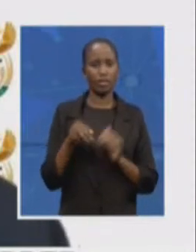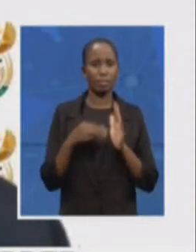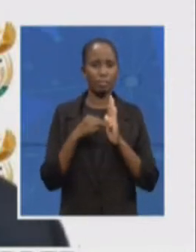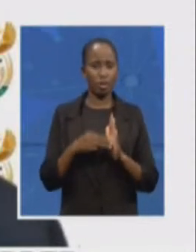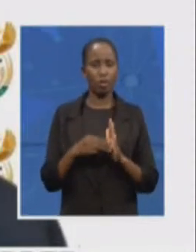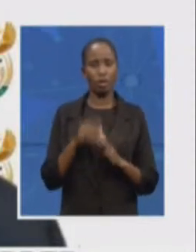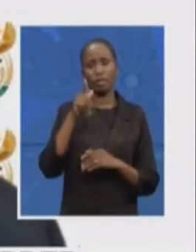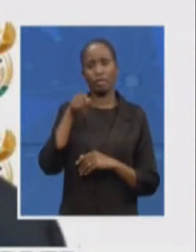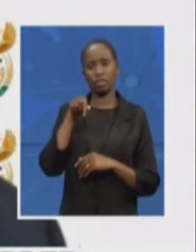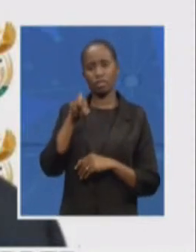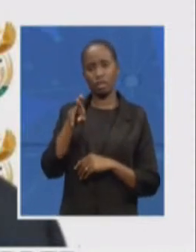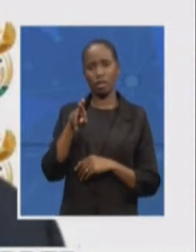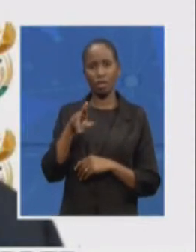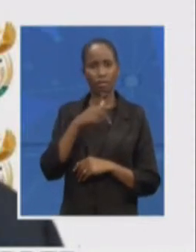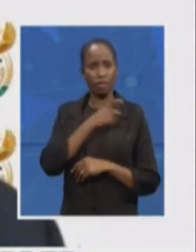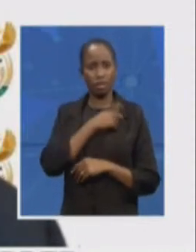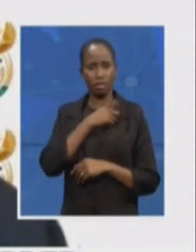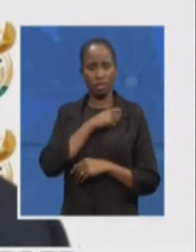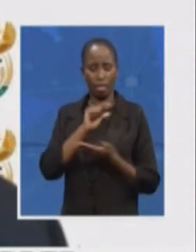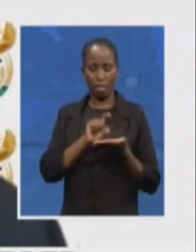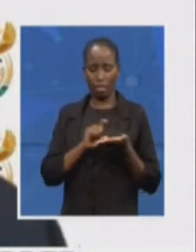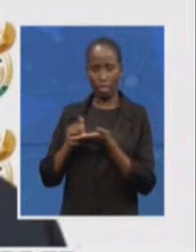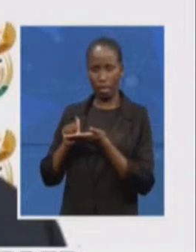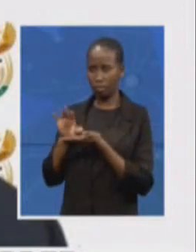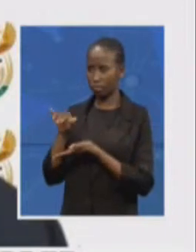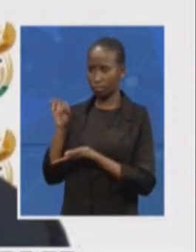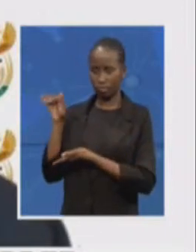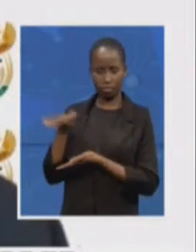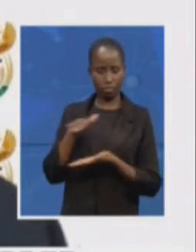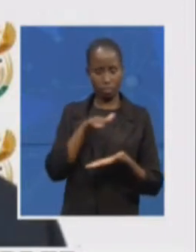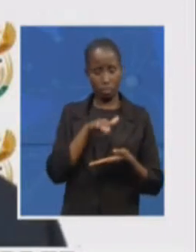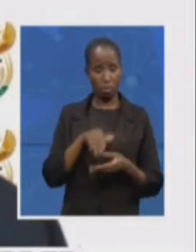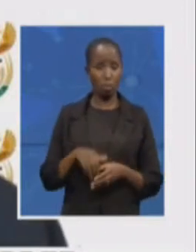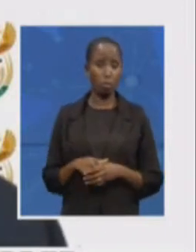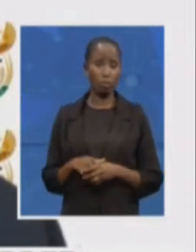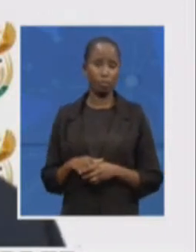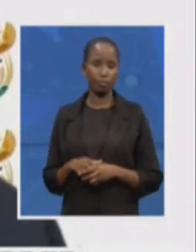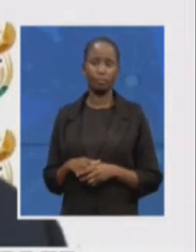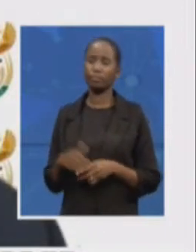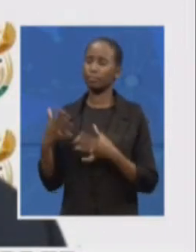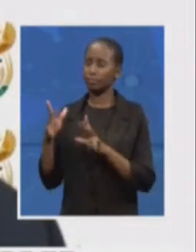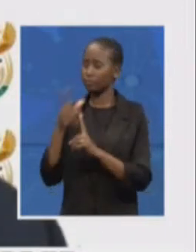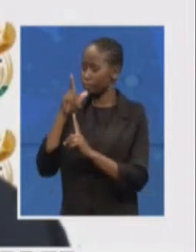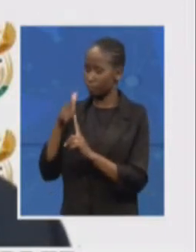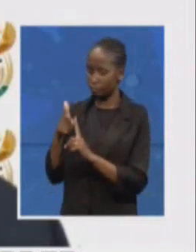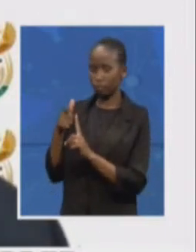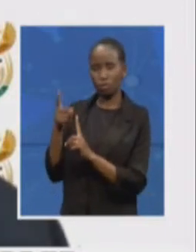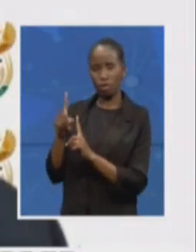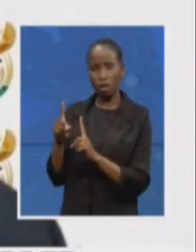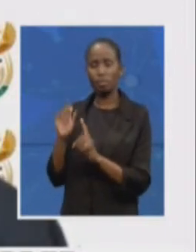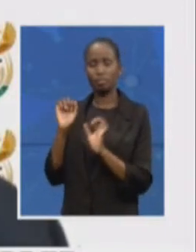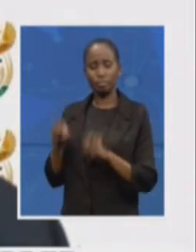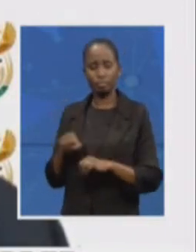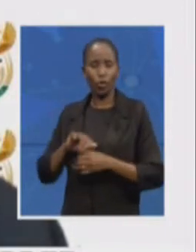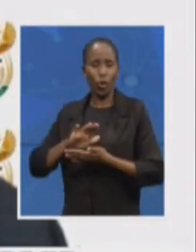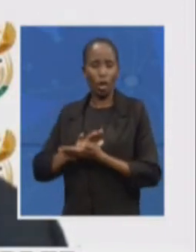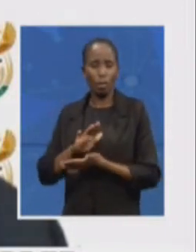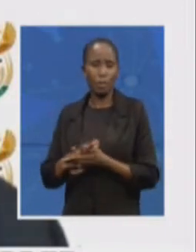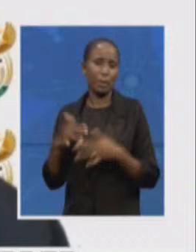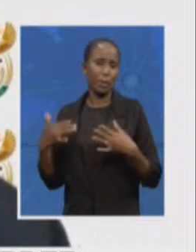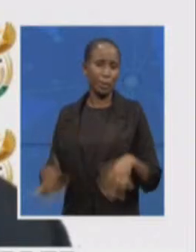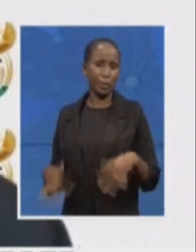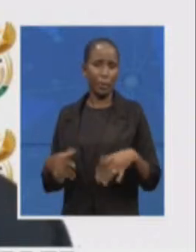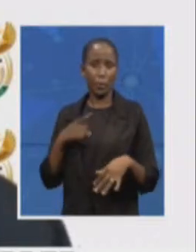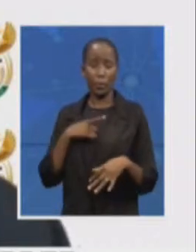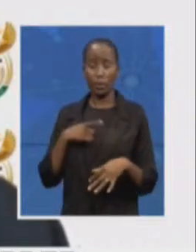But I said to him that while we appreciate that, and also his expression of support for